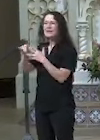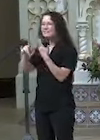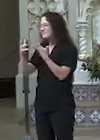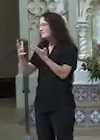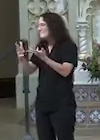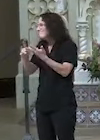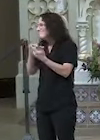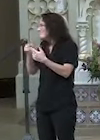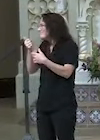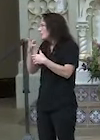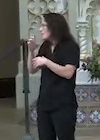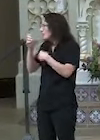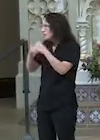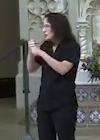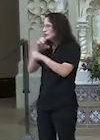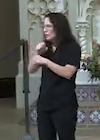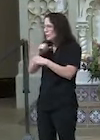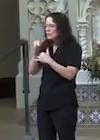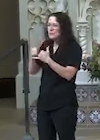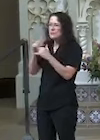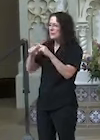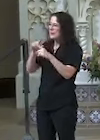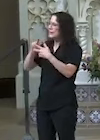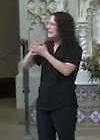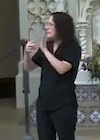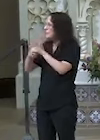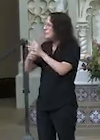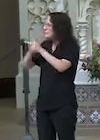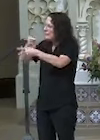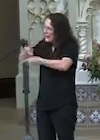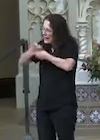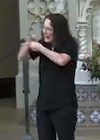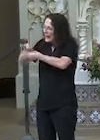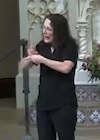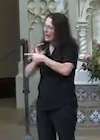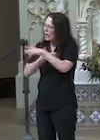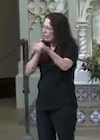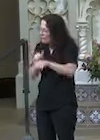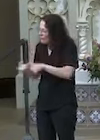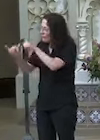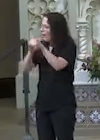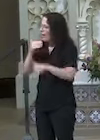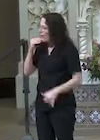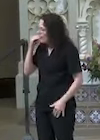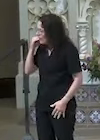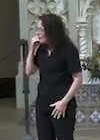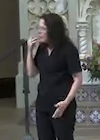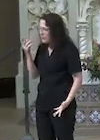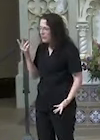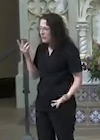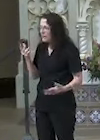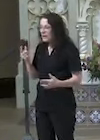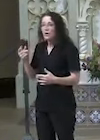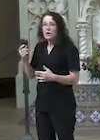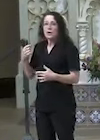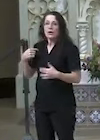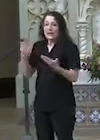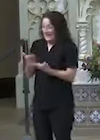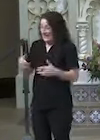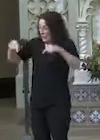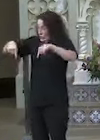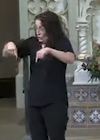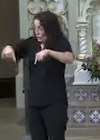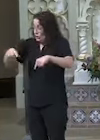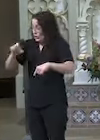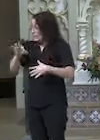now, but it's care for our common home, right? And I must say, we do a beautiful job